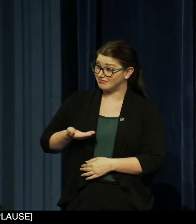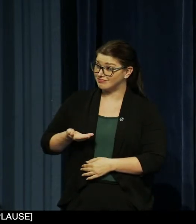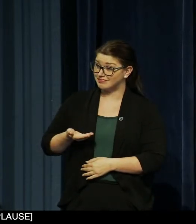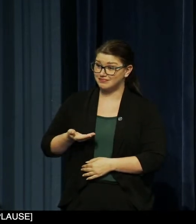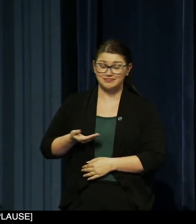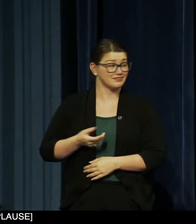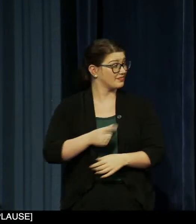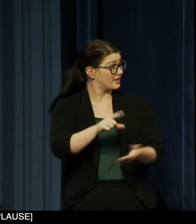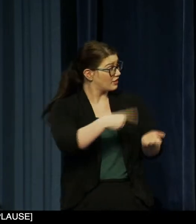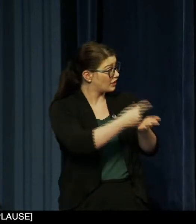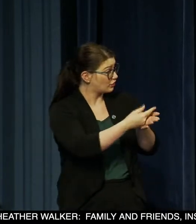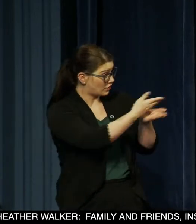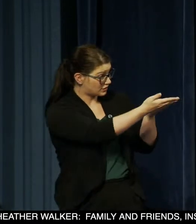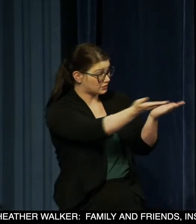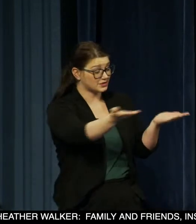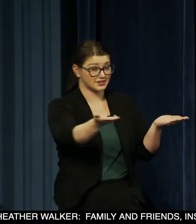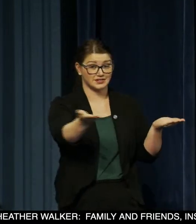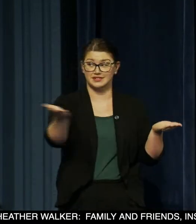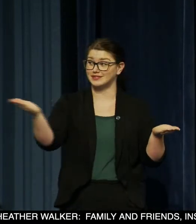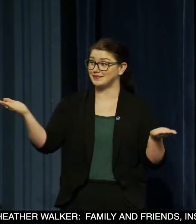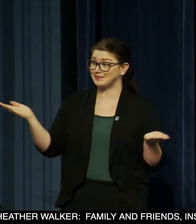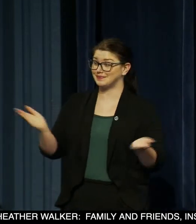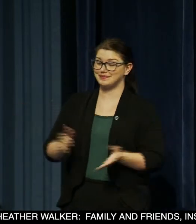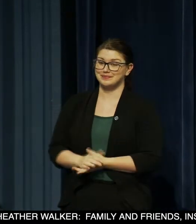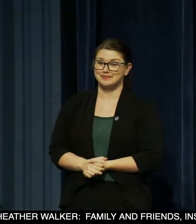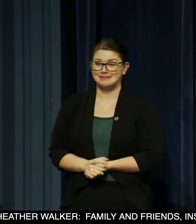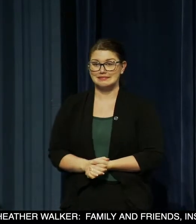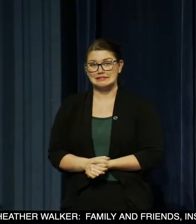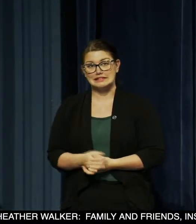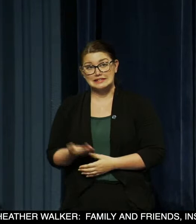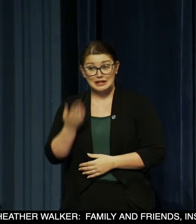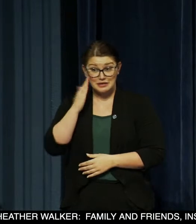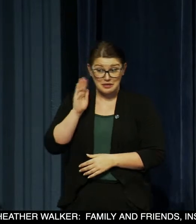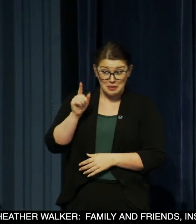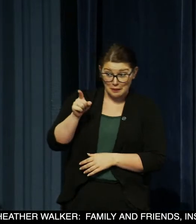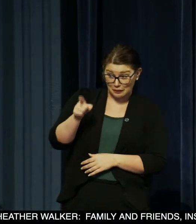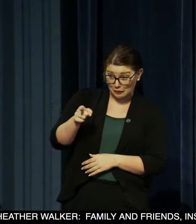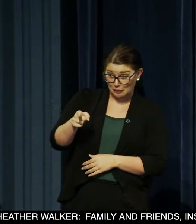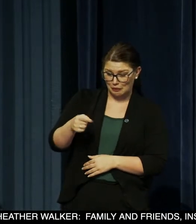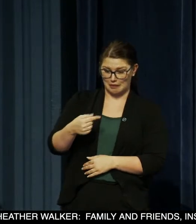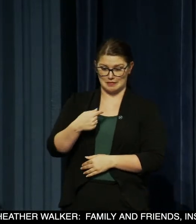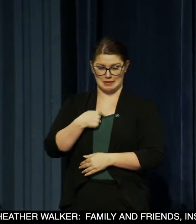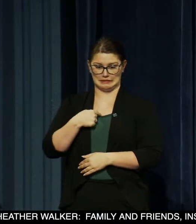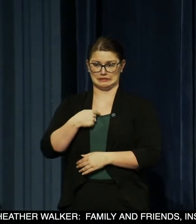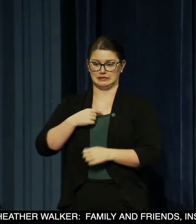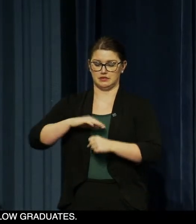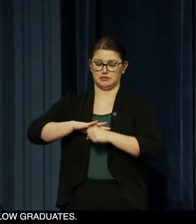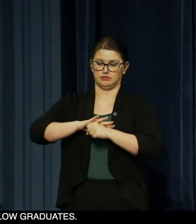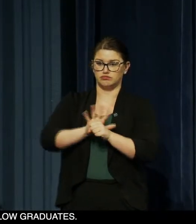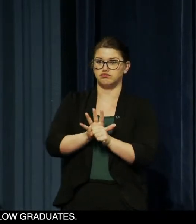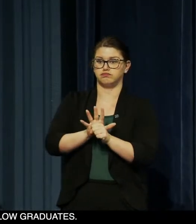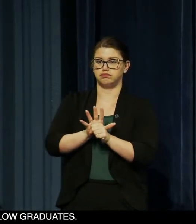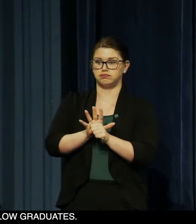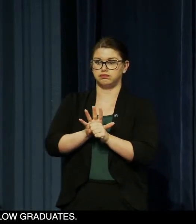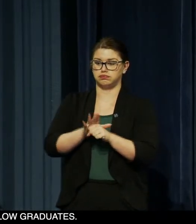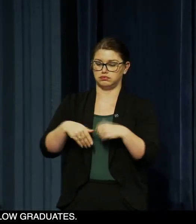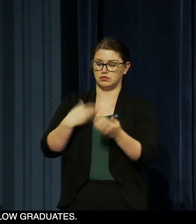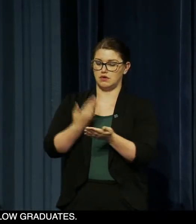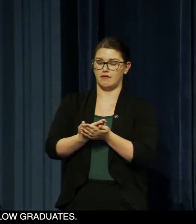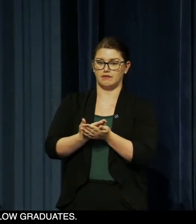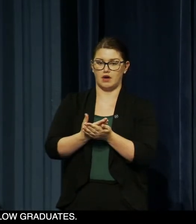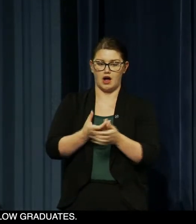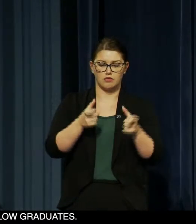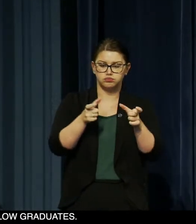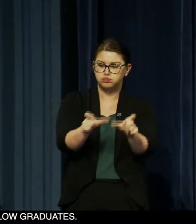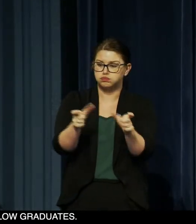fellow graduates. I don't know about you, but when the pandemic arrived and the lockdowns began,